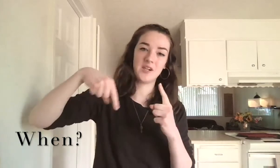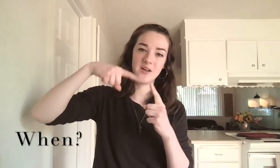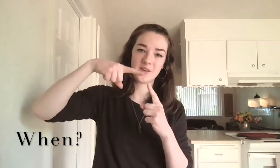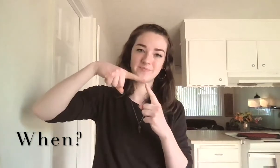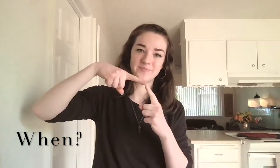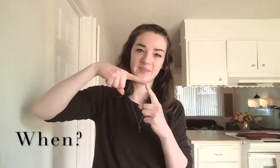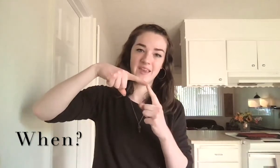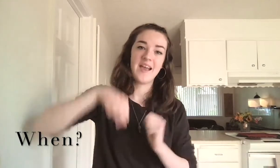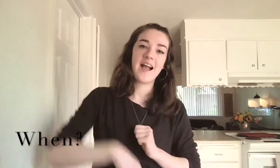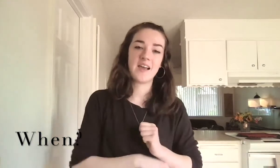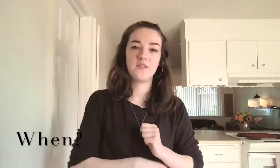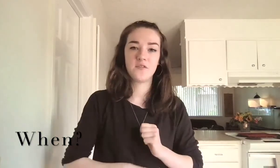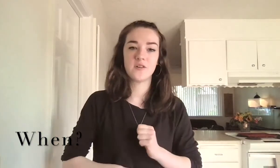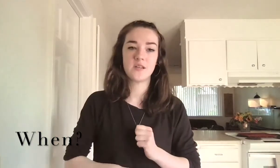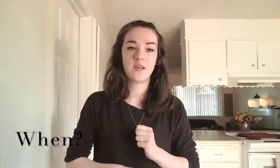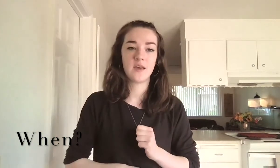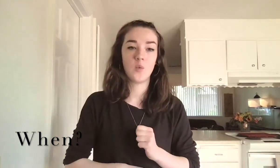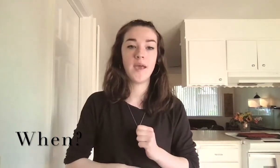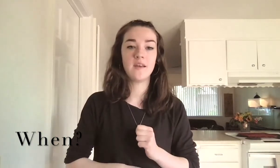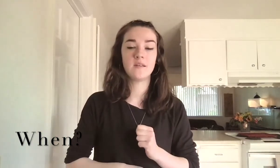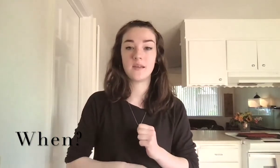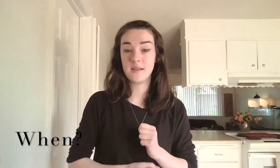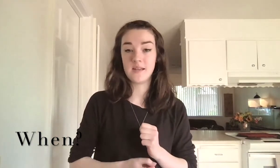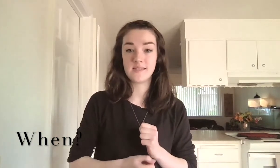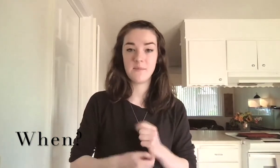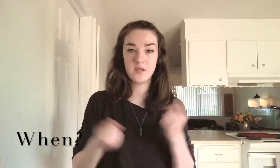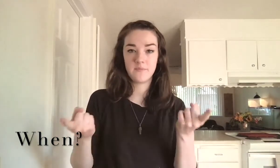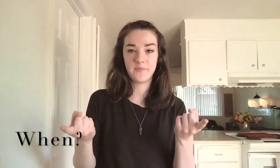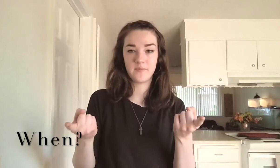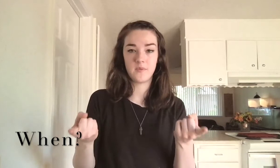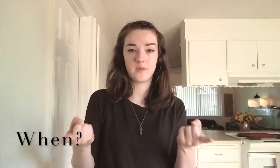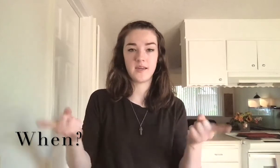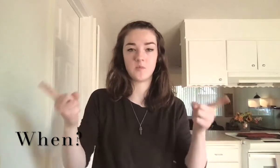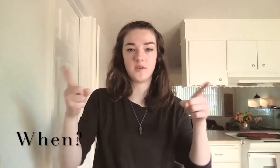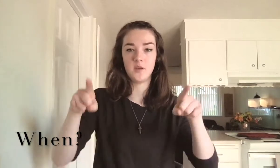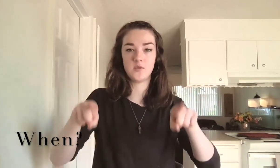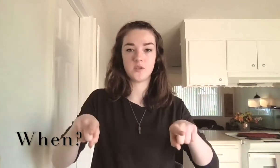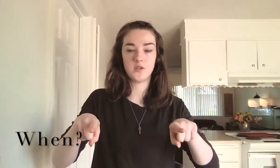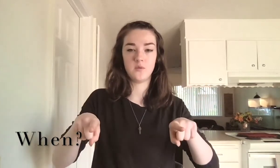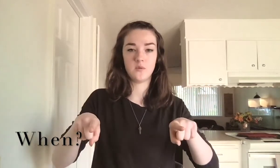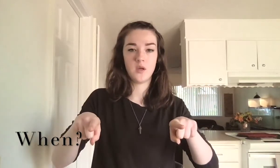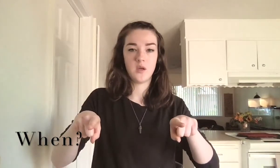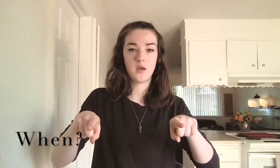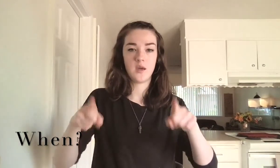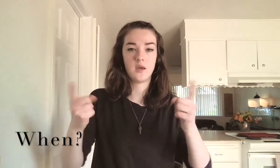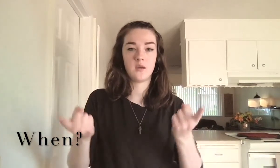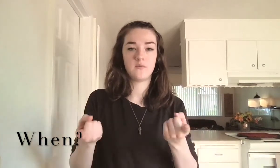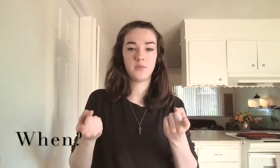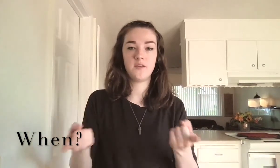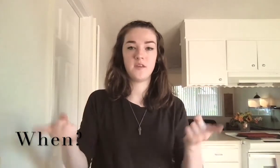clock, and for when in a statement, that is when you use your two pointer